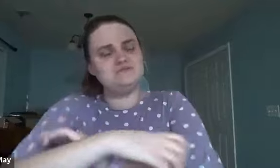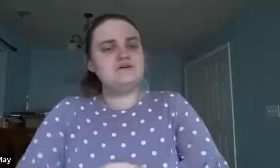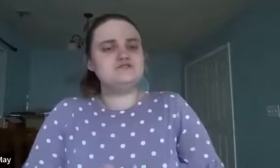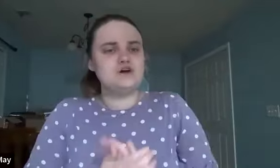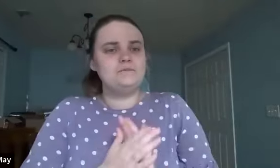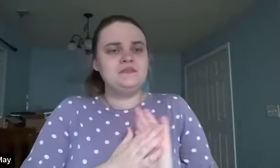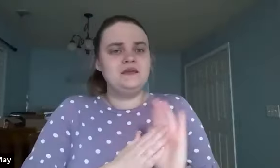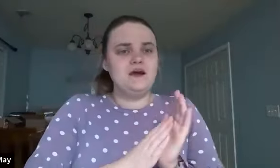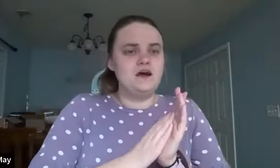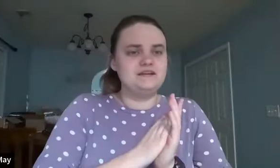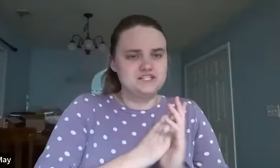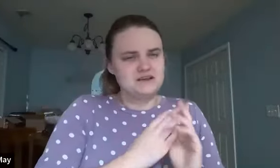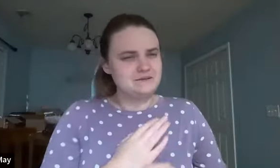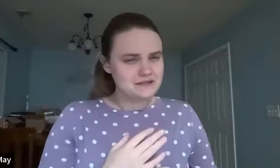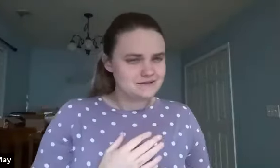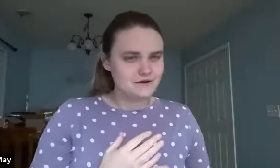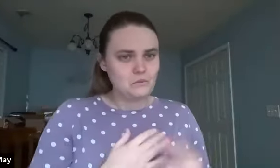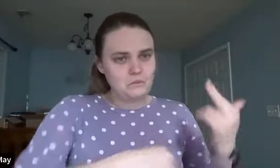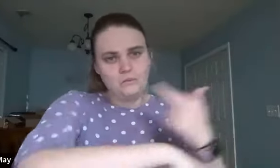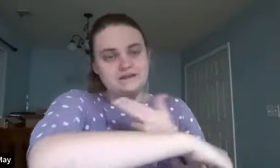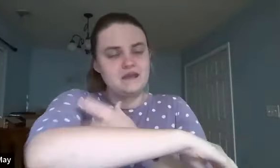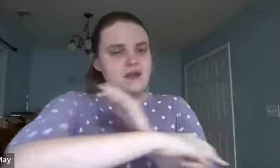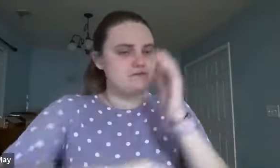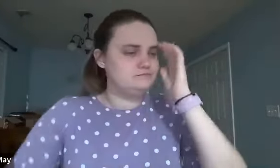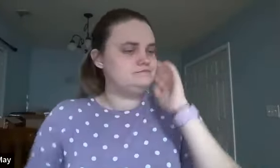well. So it just kind of depends on what day I'm having. All